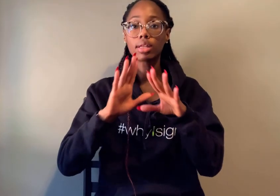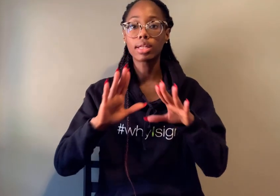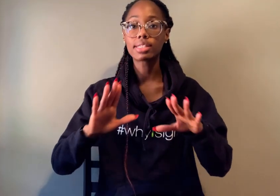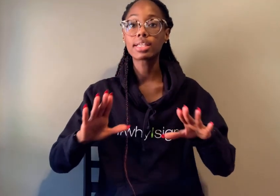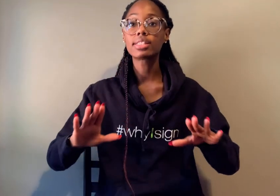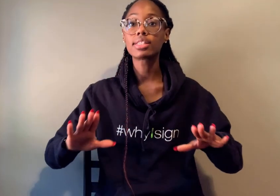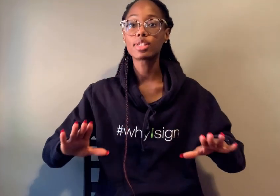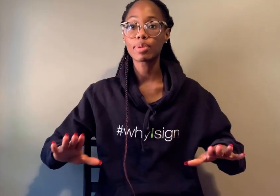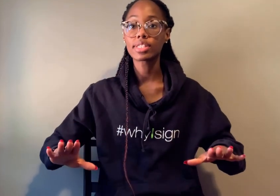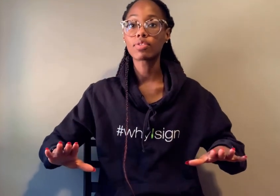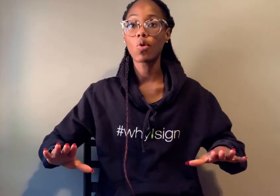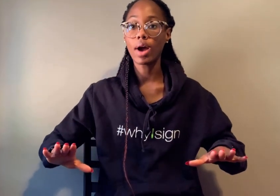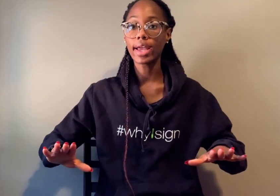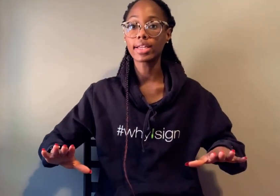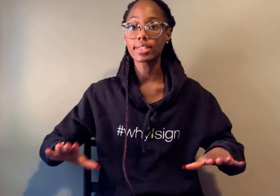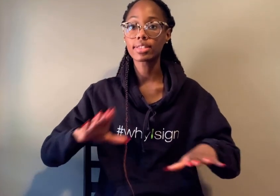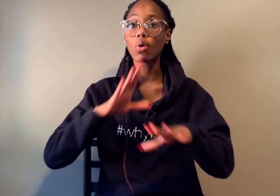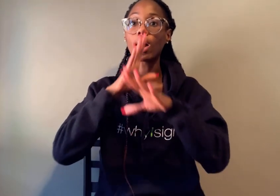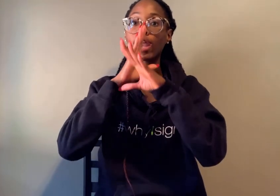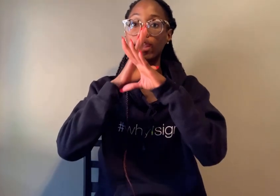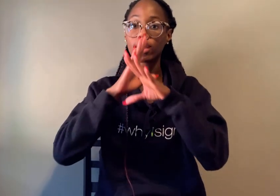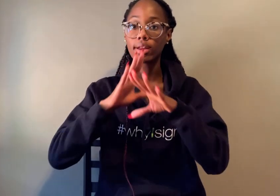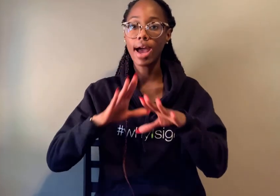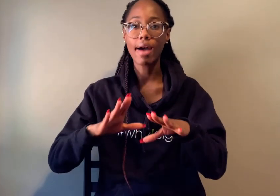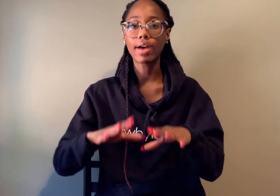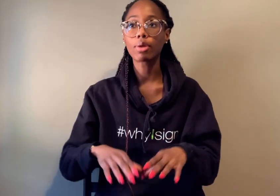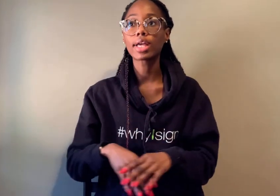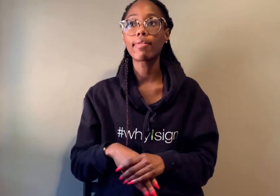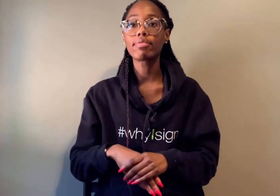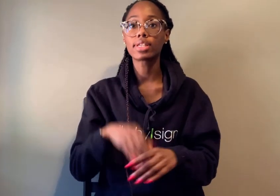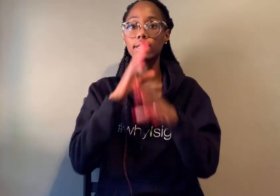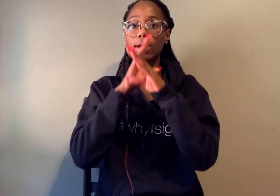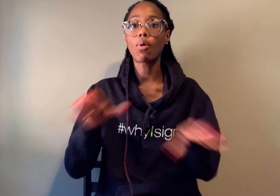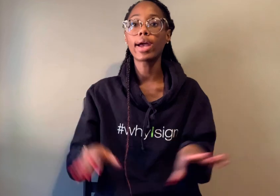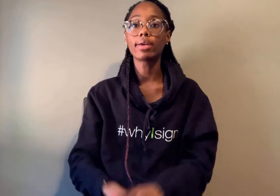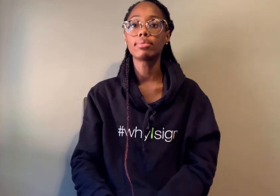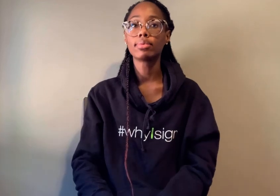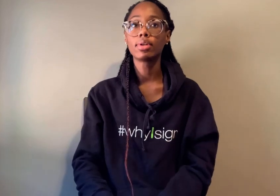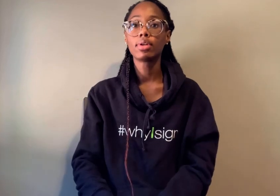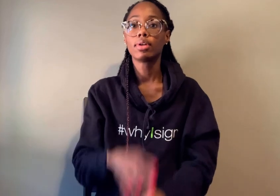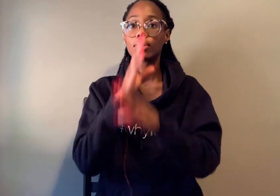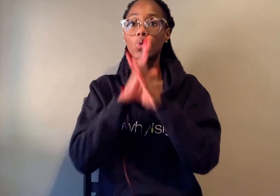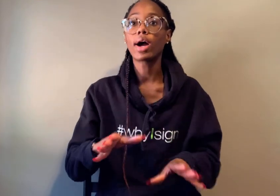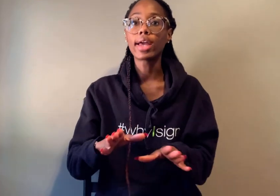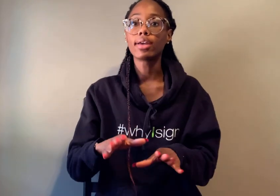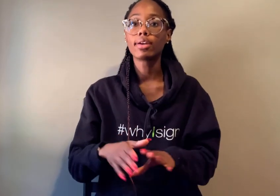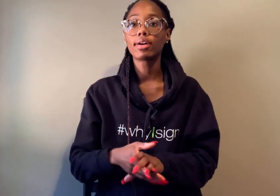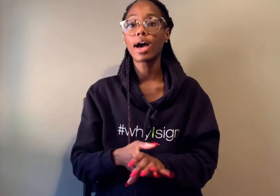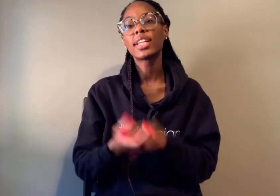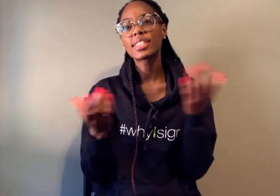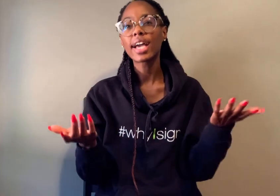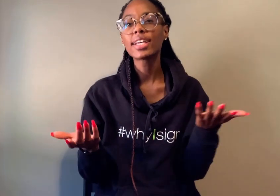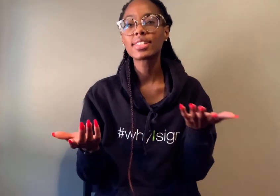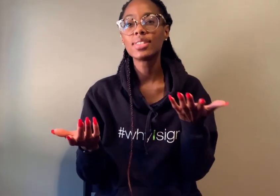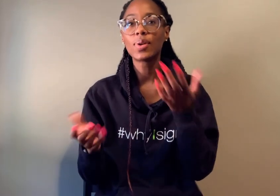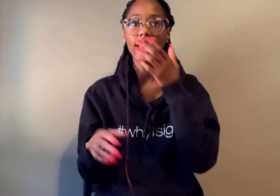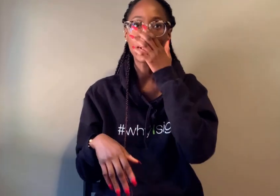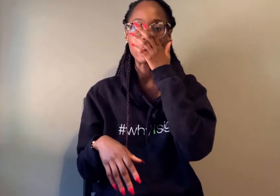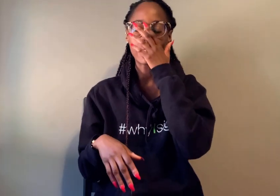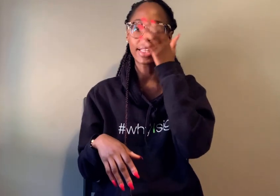let's get to this place of quietness, quiet. I don't think I've ever seen it like quiet. Unless, I guess you can use it like that if